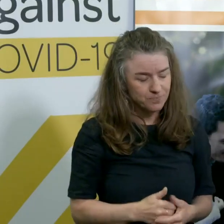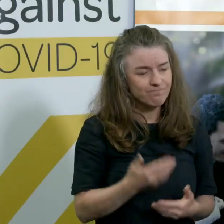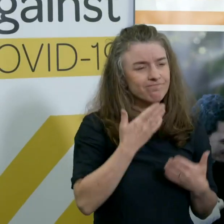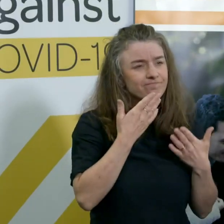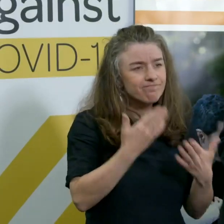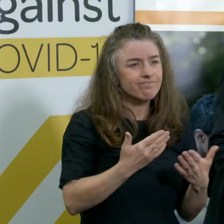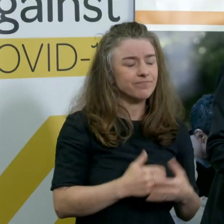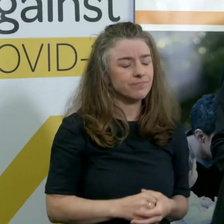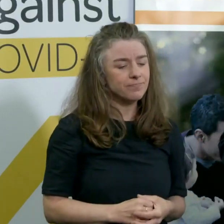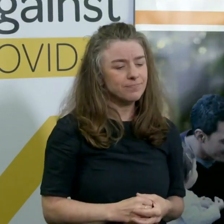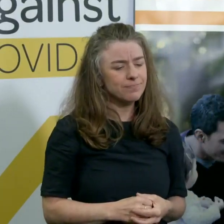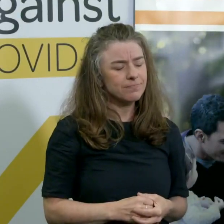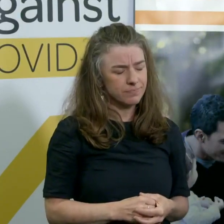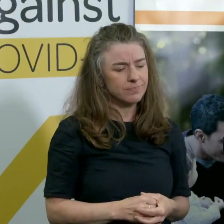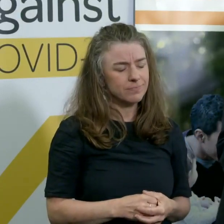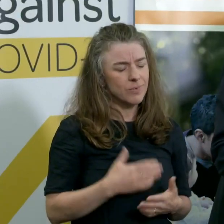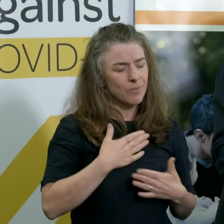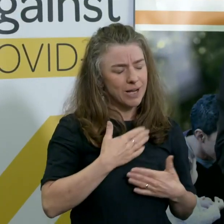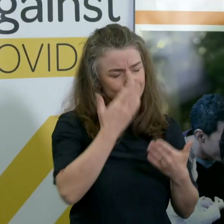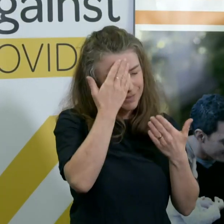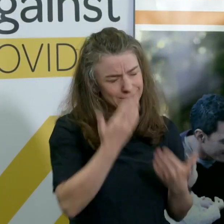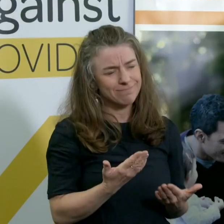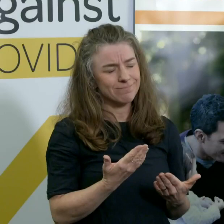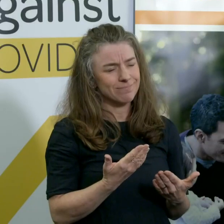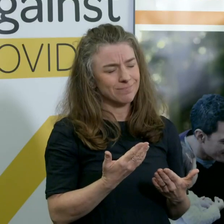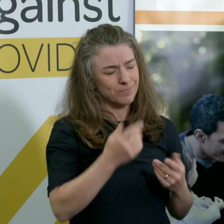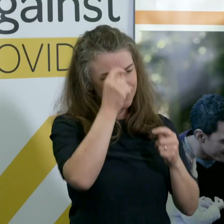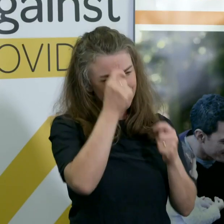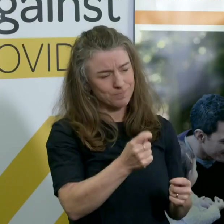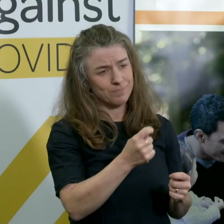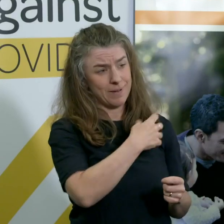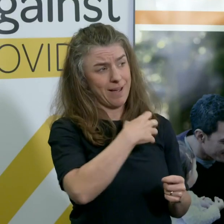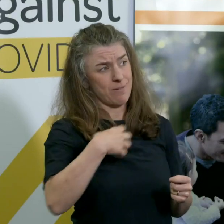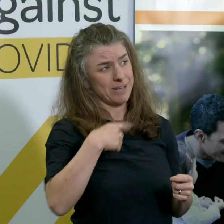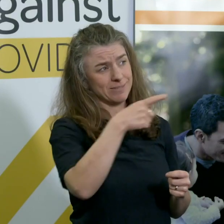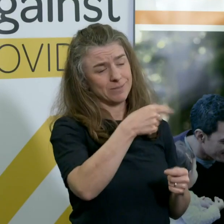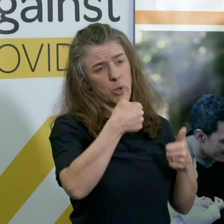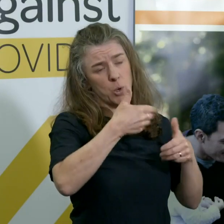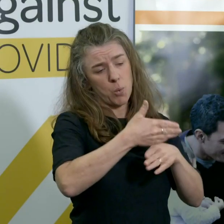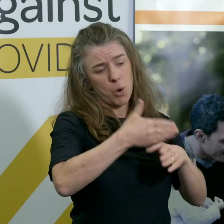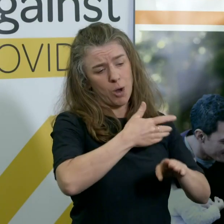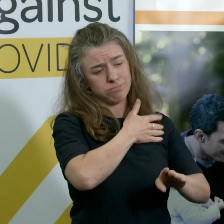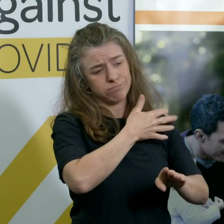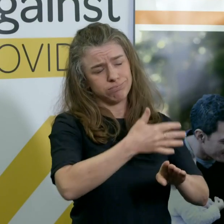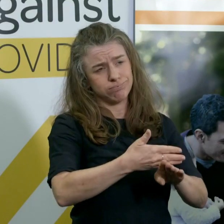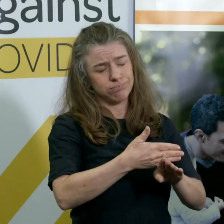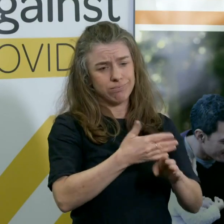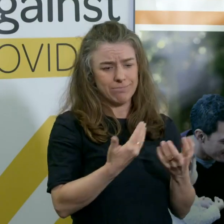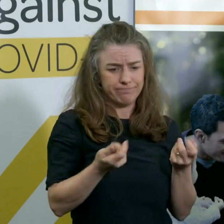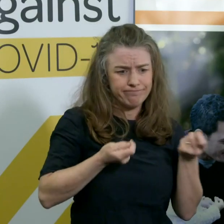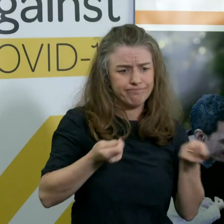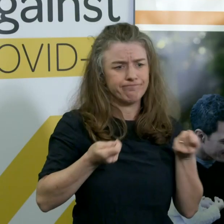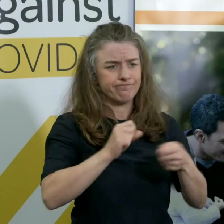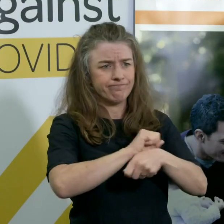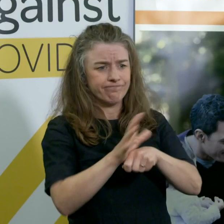Thank you. I'd like to acknowledge the great job that our government has been doing in managing the COVID-19 response,